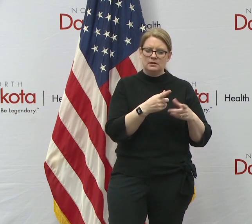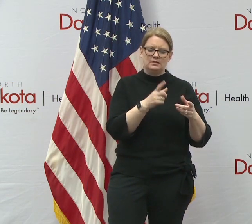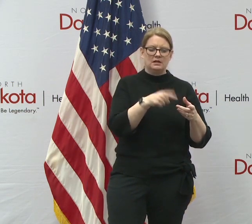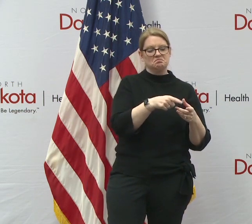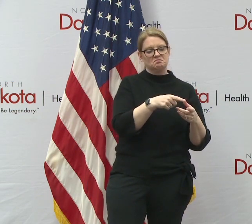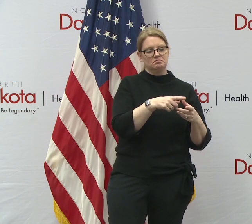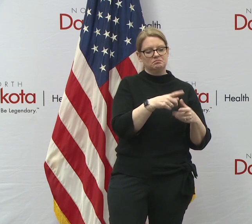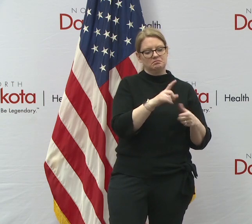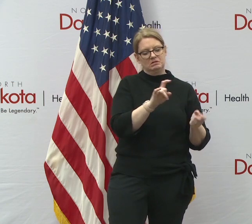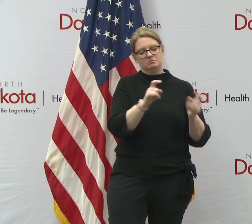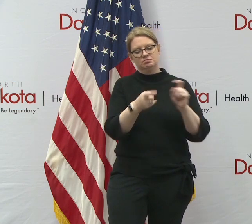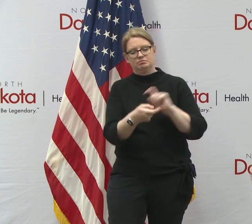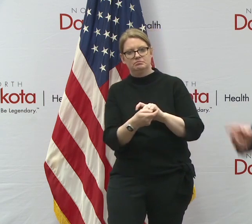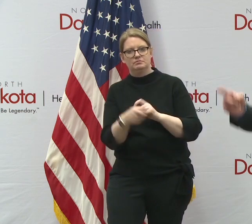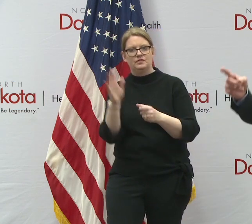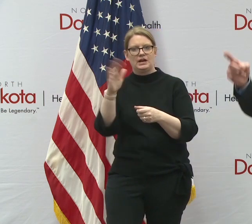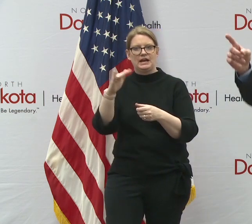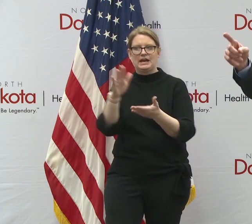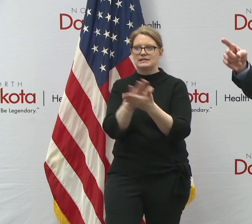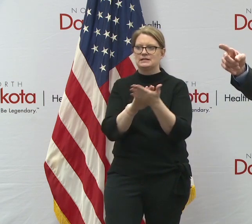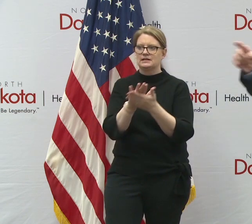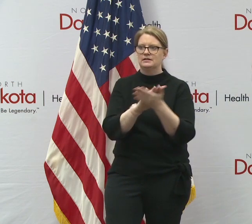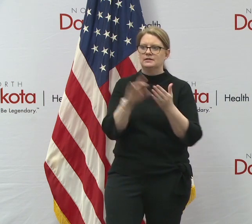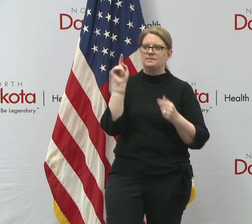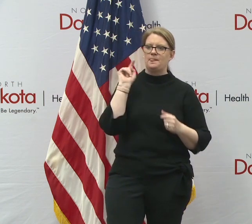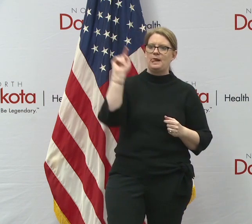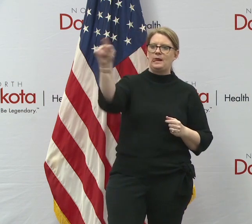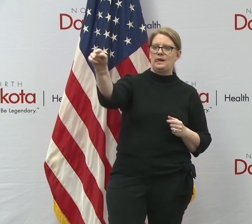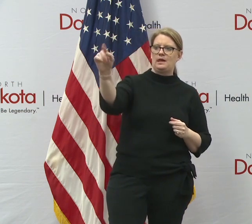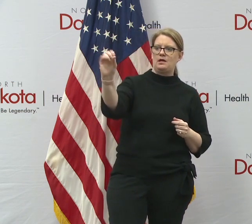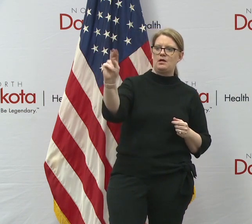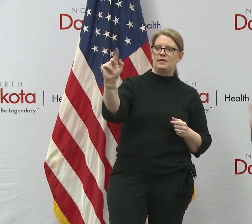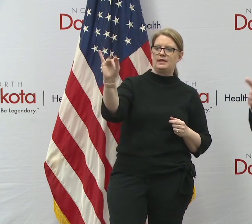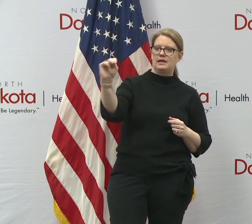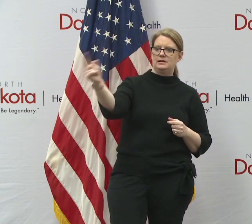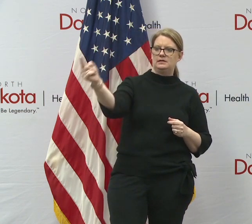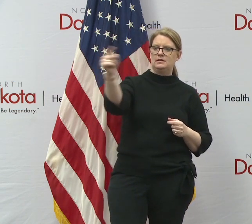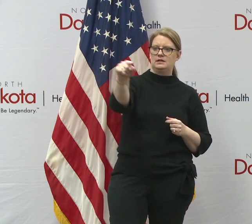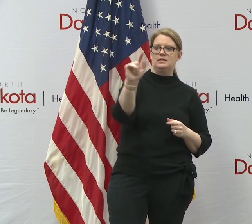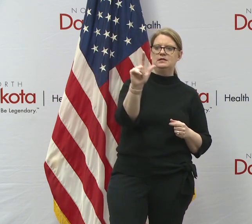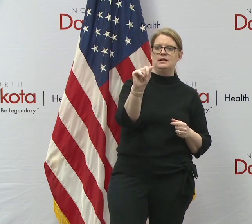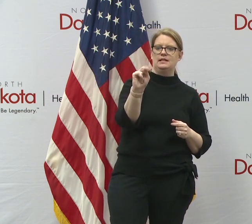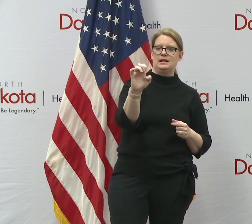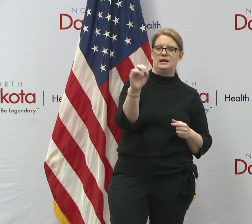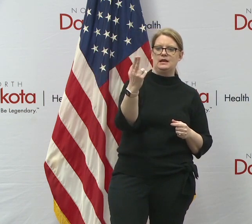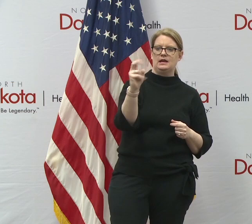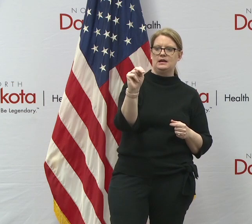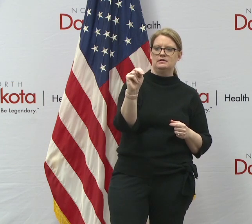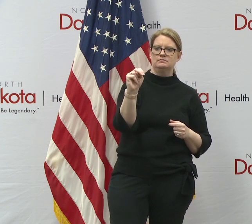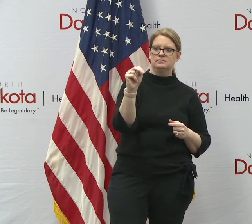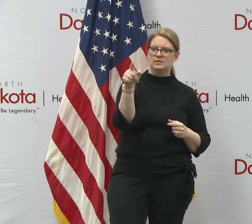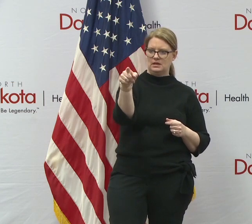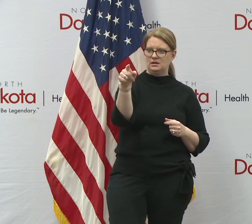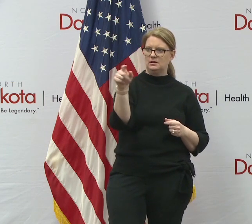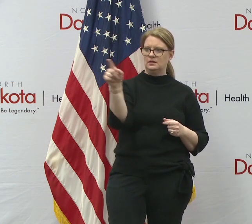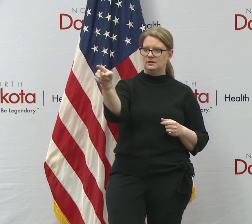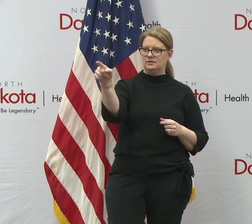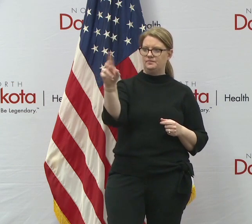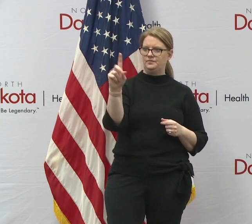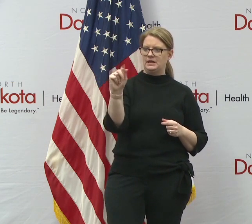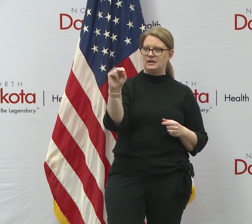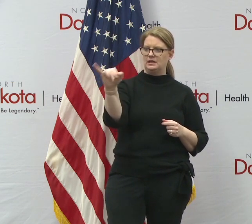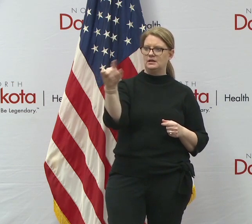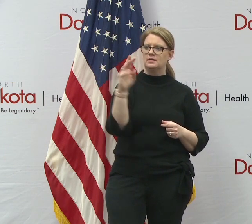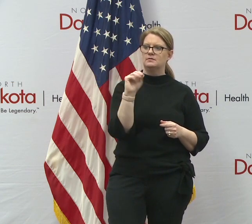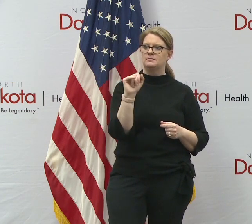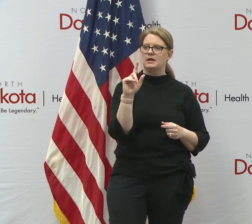this. I'm going back to online and then to Lane Hinkins after online. Danny? Matt